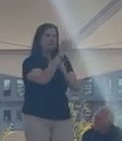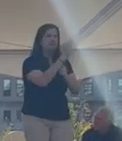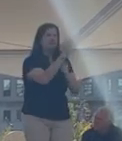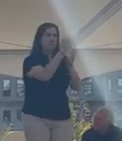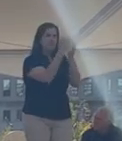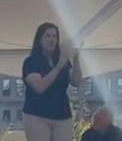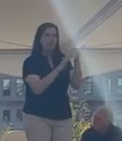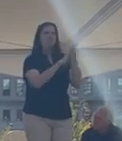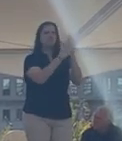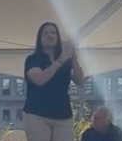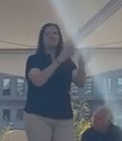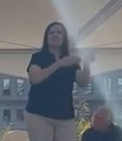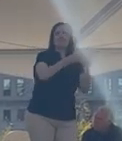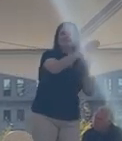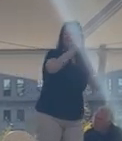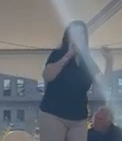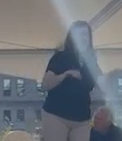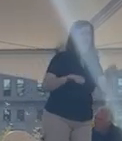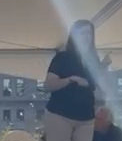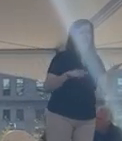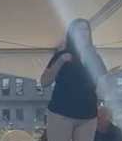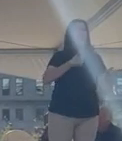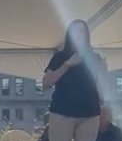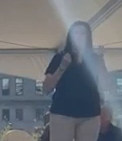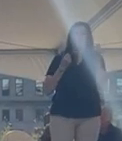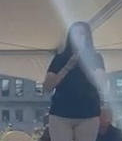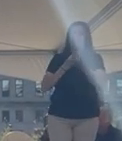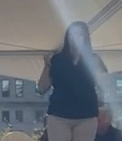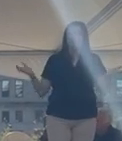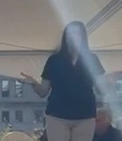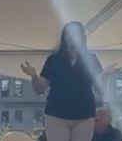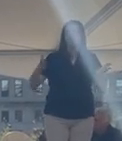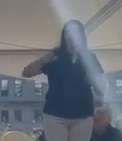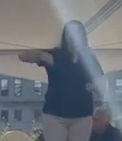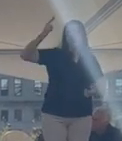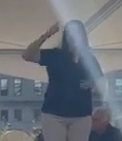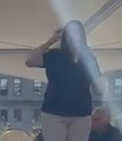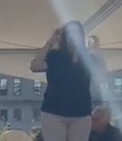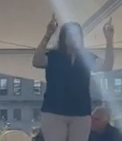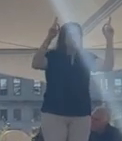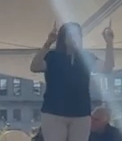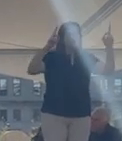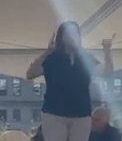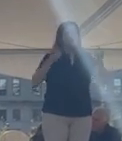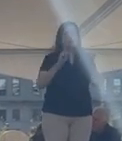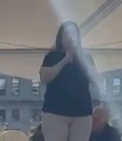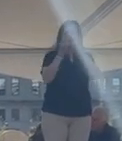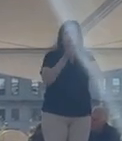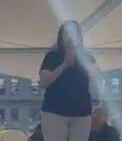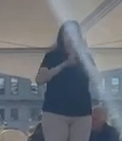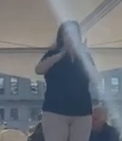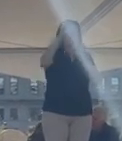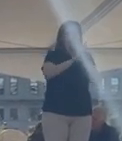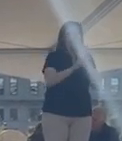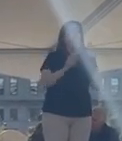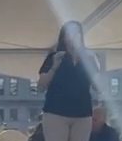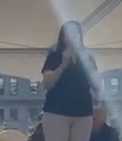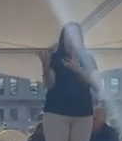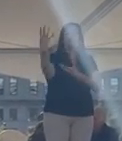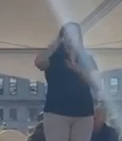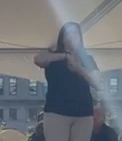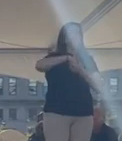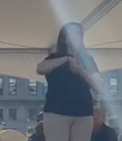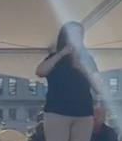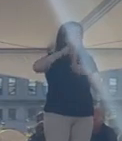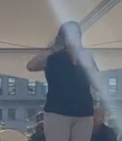desire. We should be advocating for higher education to bolster curriculums to be more inclusive. We